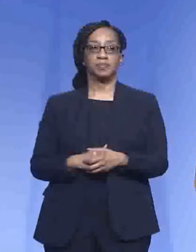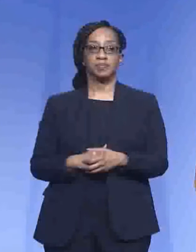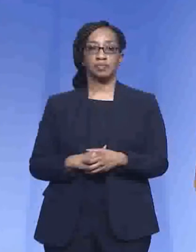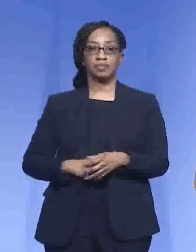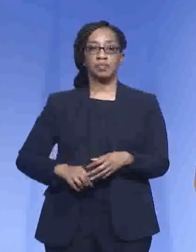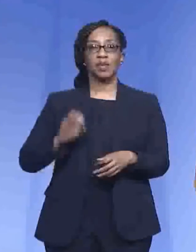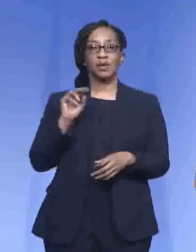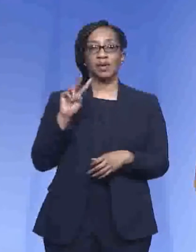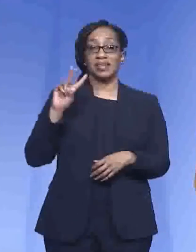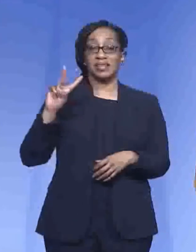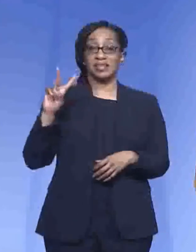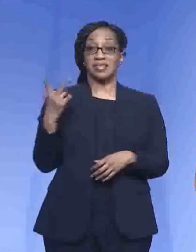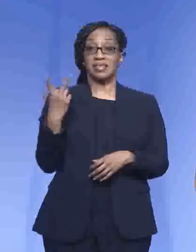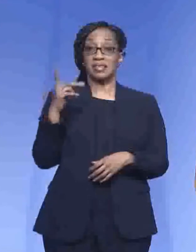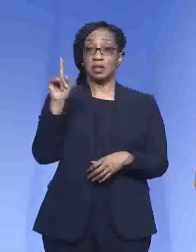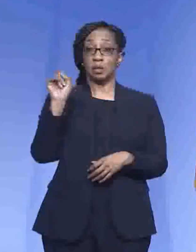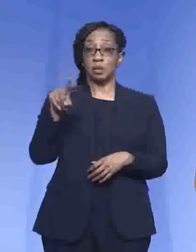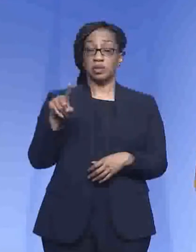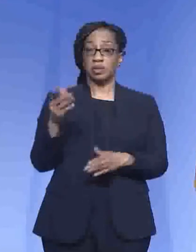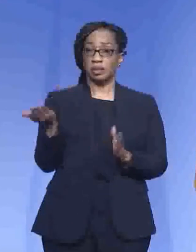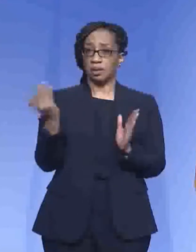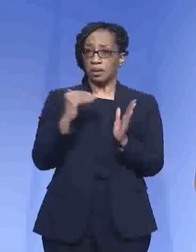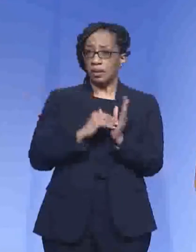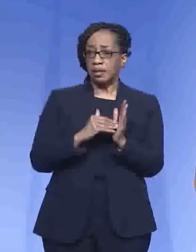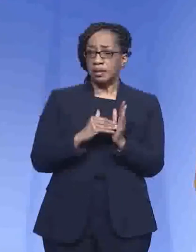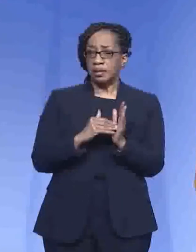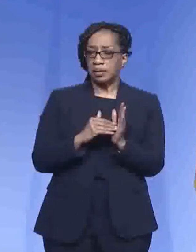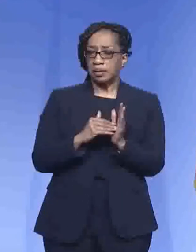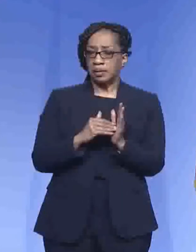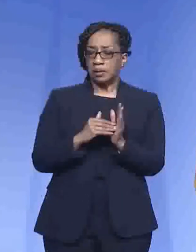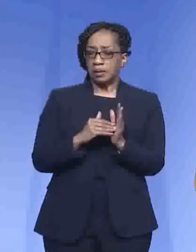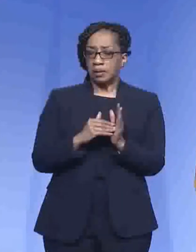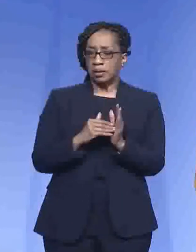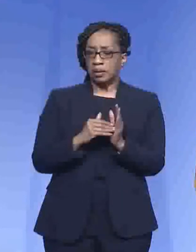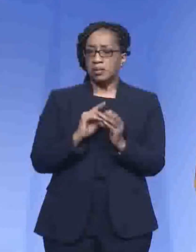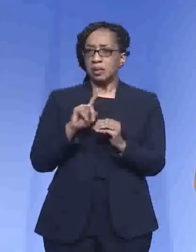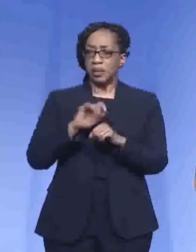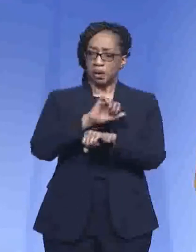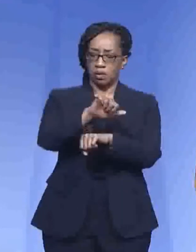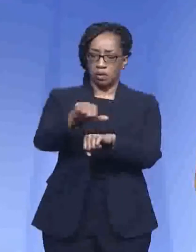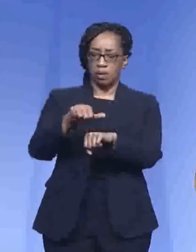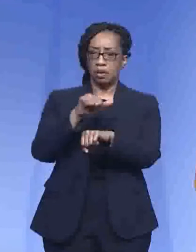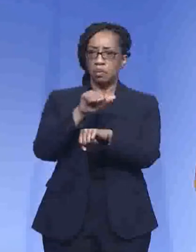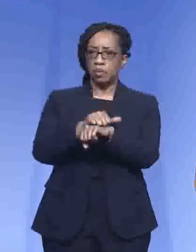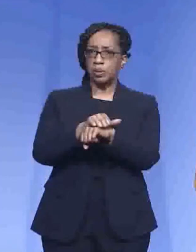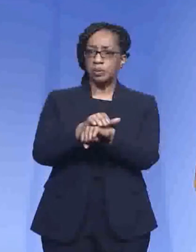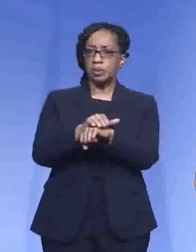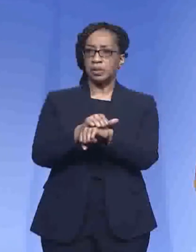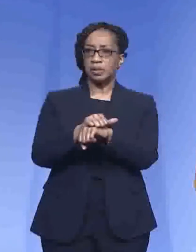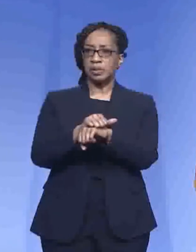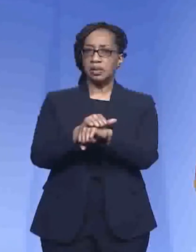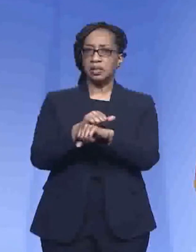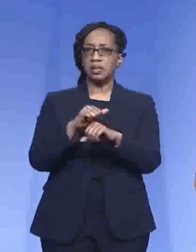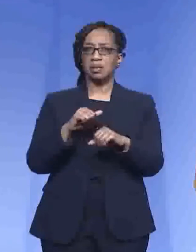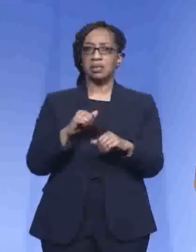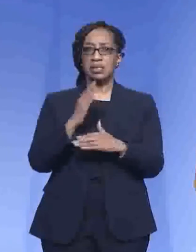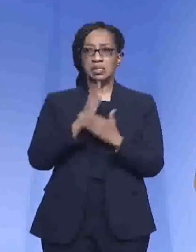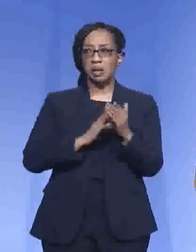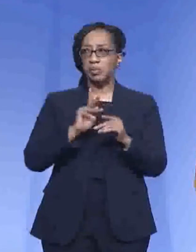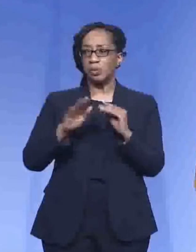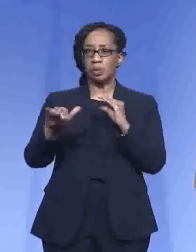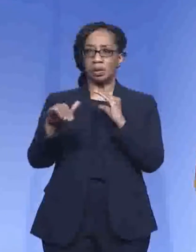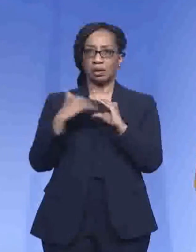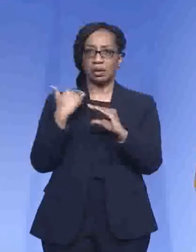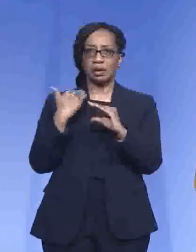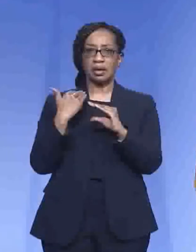Okay, and my second question, again, is dealing with appointments. I have gotten some emails from viewers with